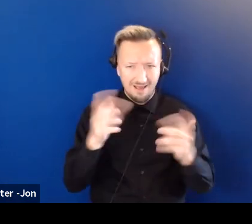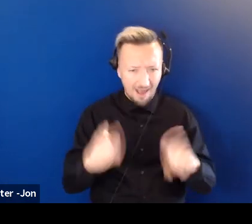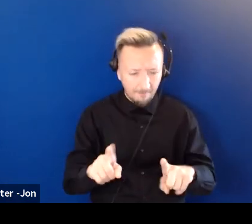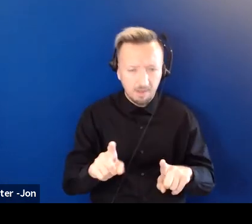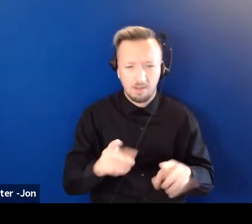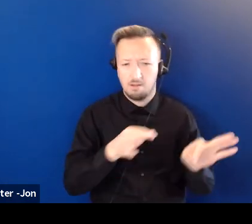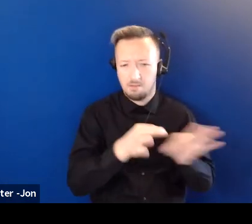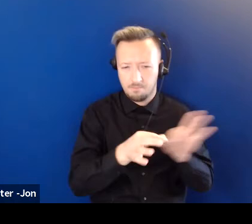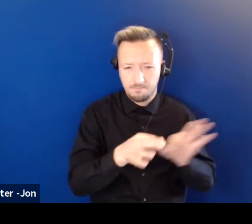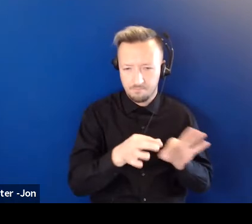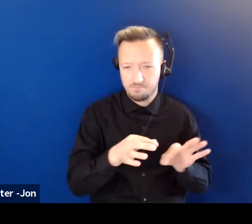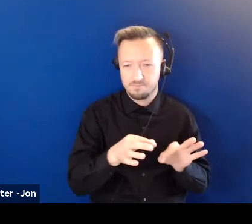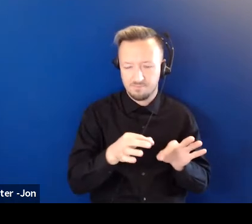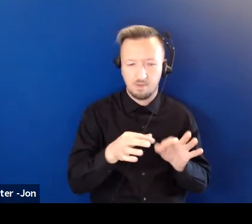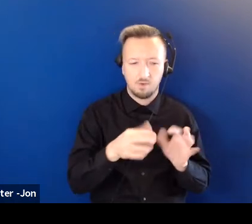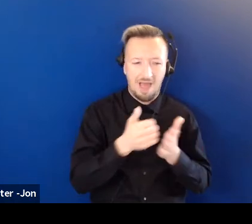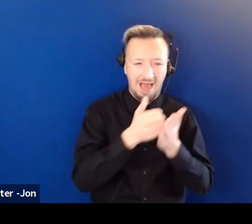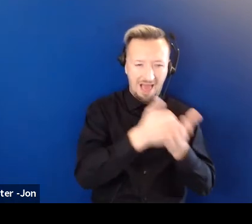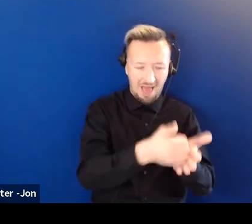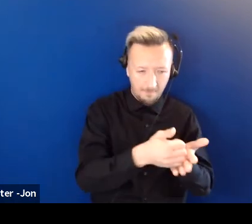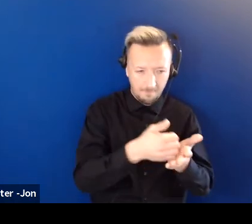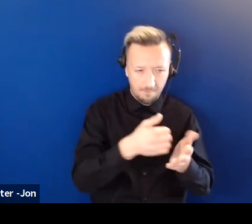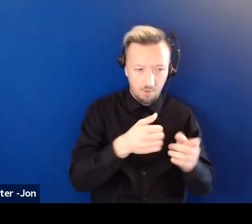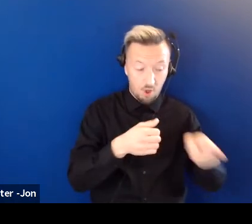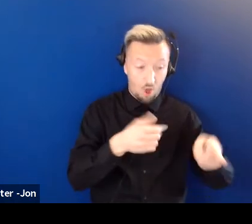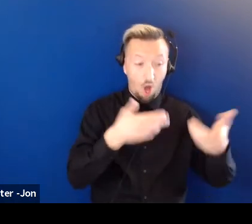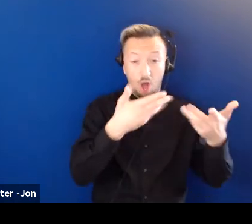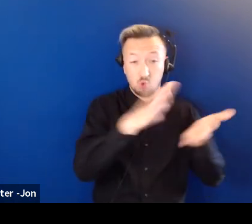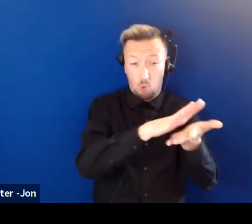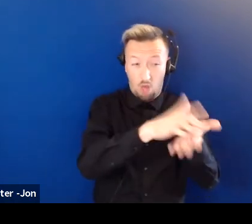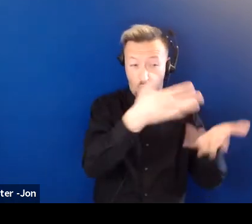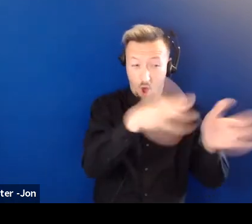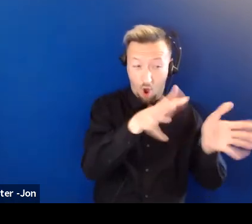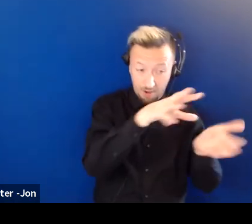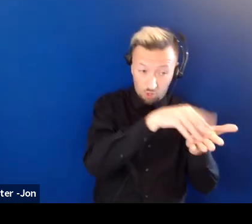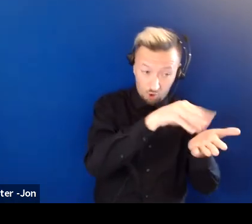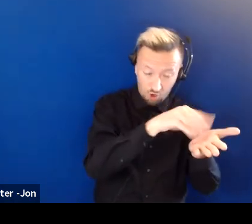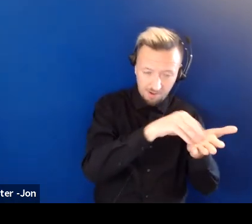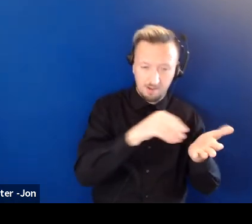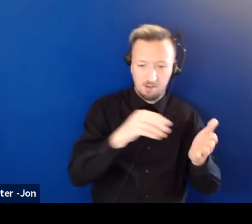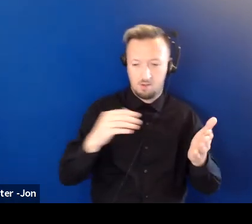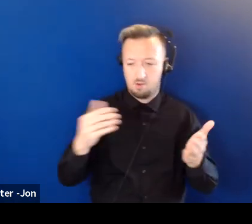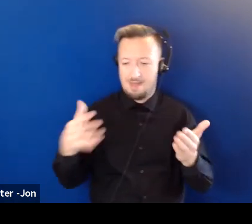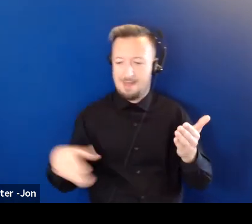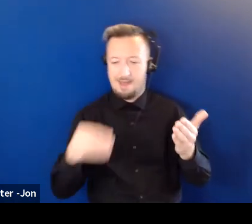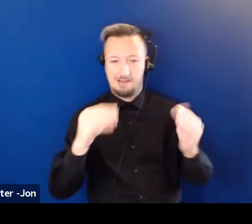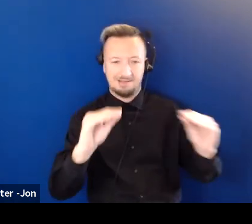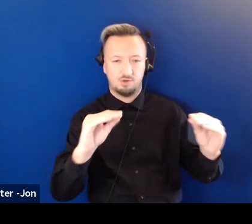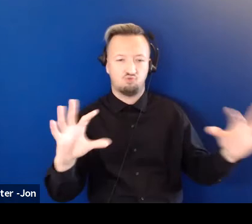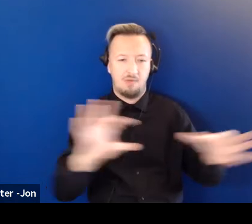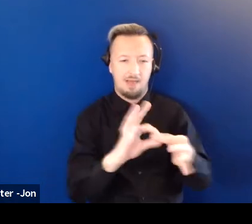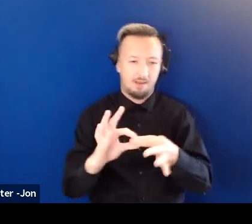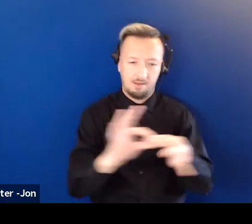And so relating it to some of the concepts so that they're already learning. And I think that lends itself more to some of those upper